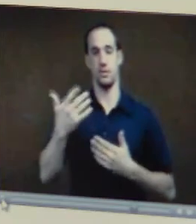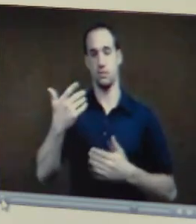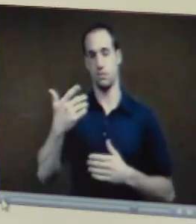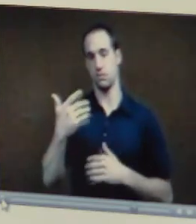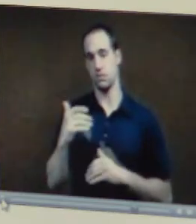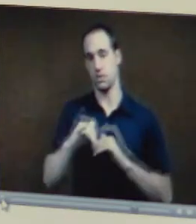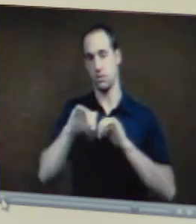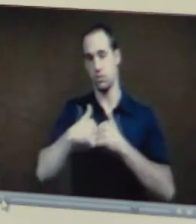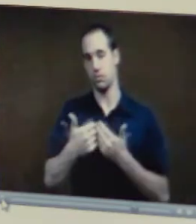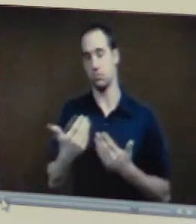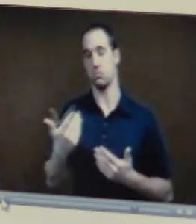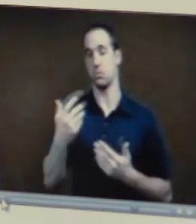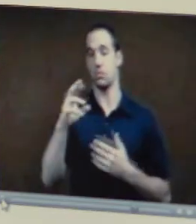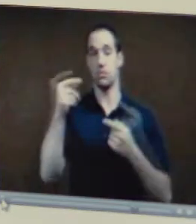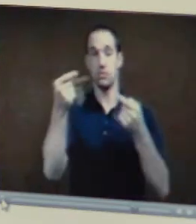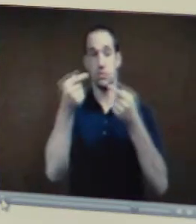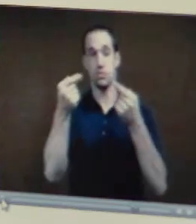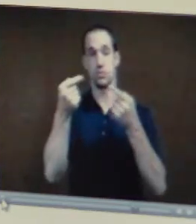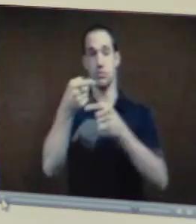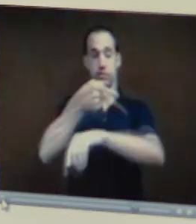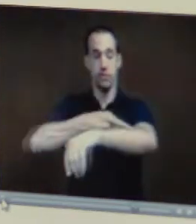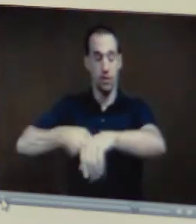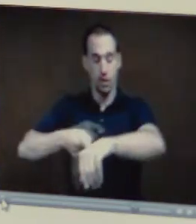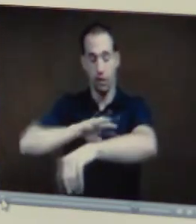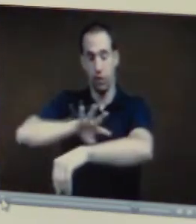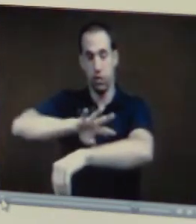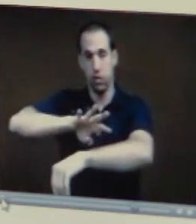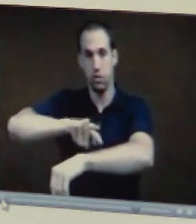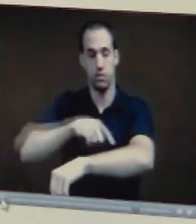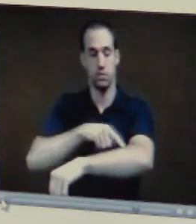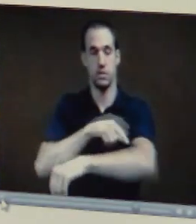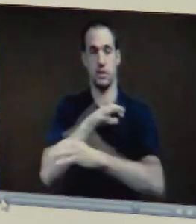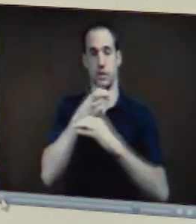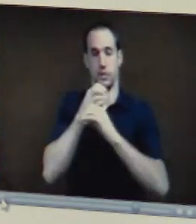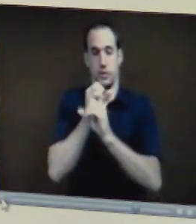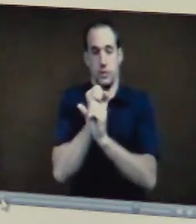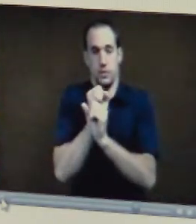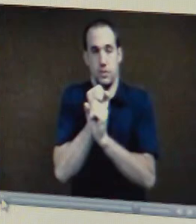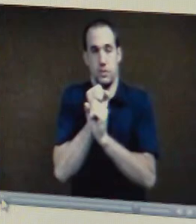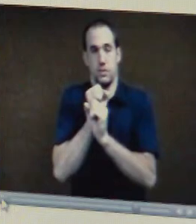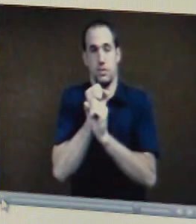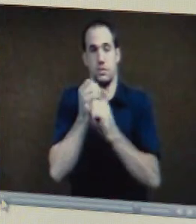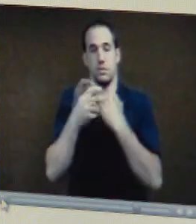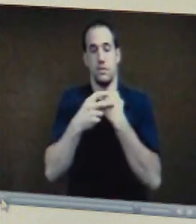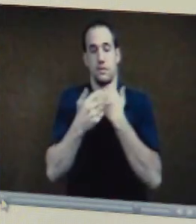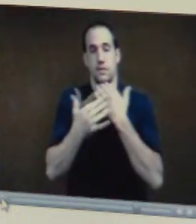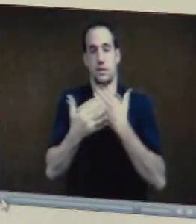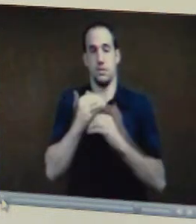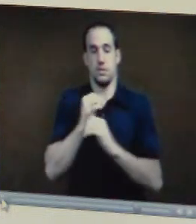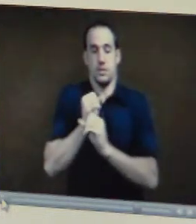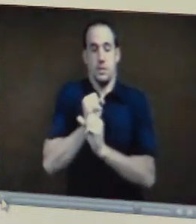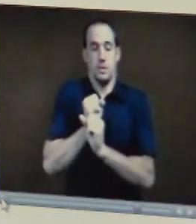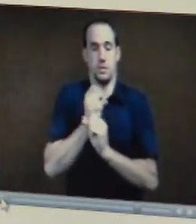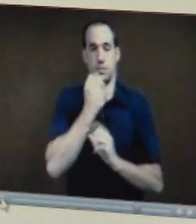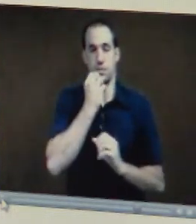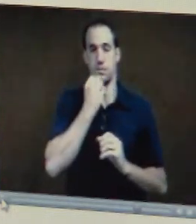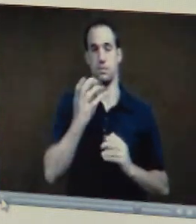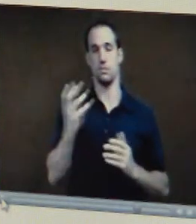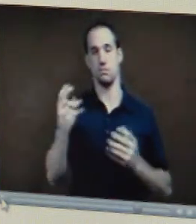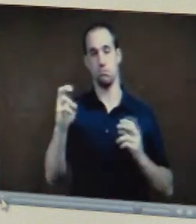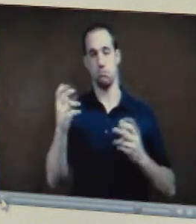blood pressure rises. When that happens, it needs to slow down. Or suppose you get a cut, the